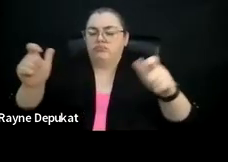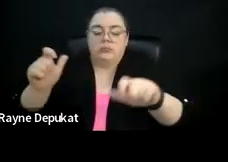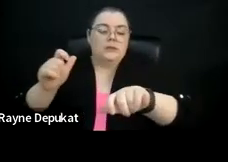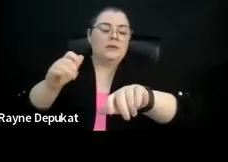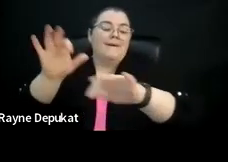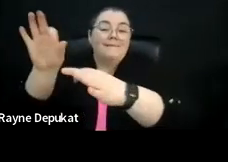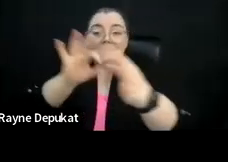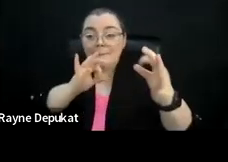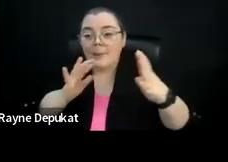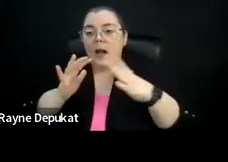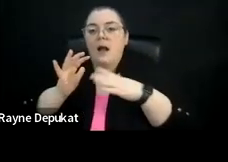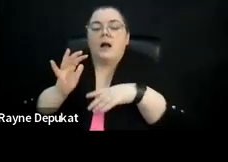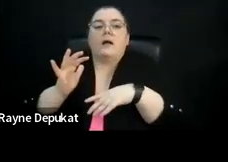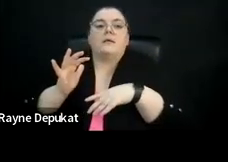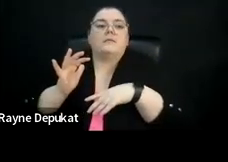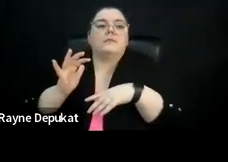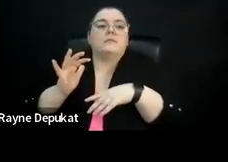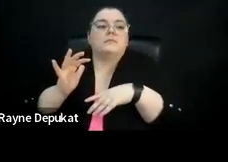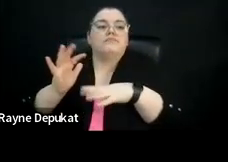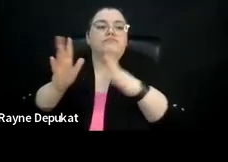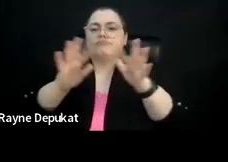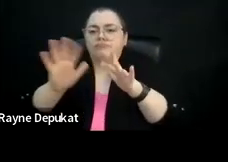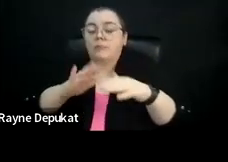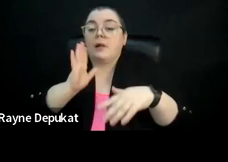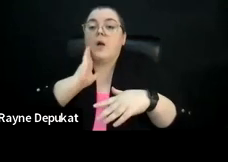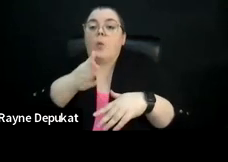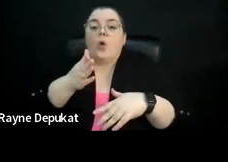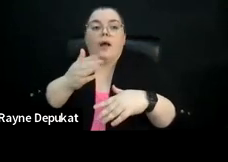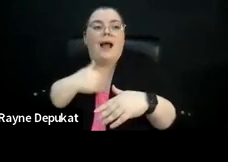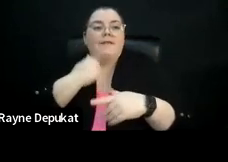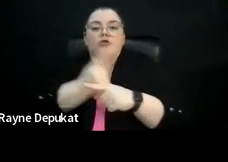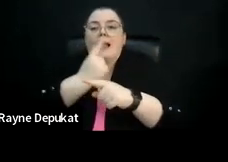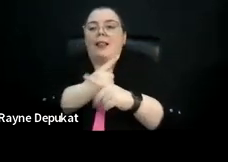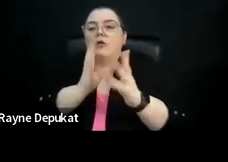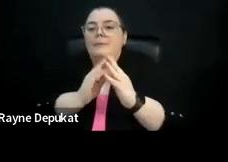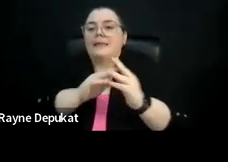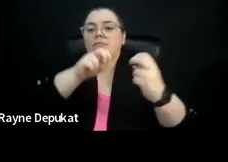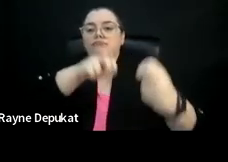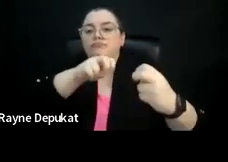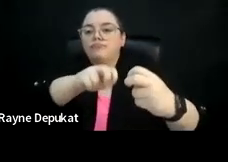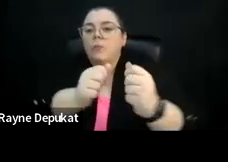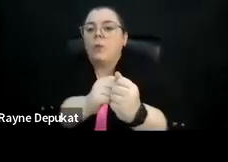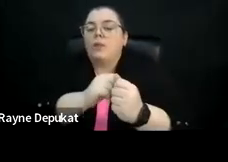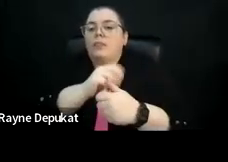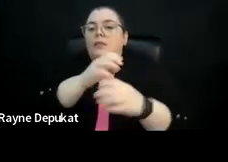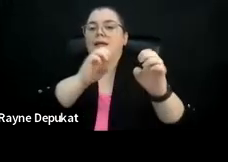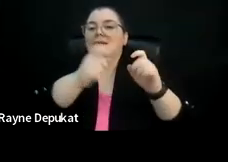filling the job, for feedback, collecting feedback afterwards, or just if it's a